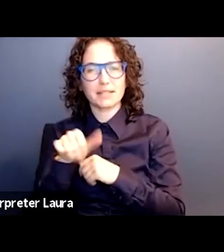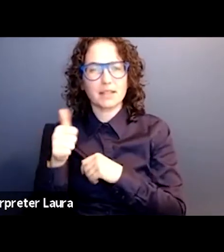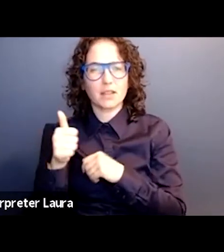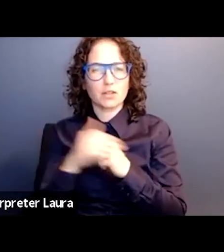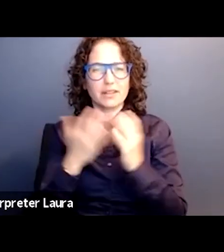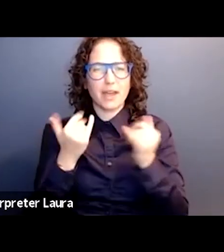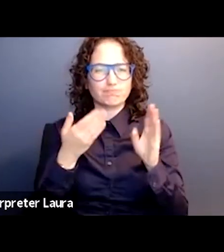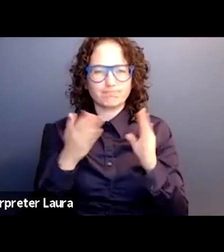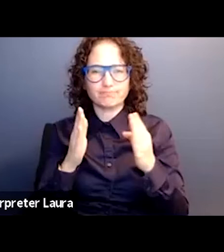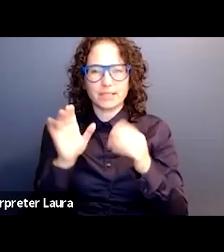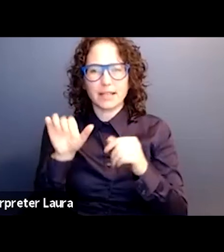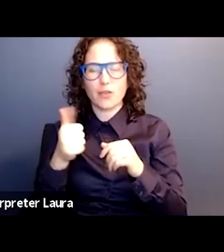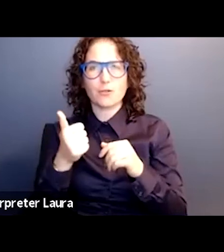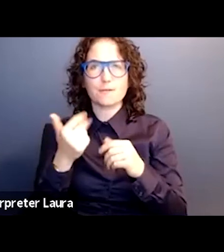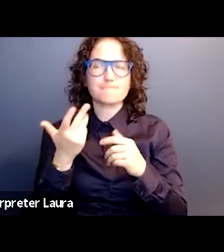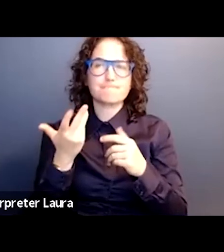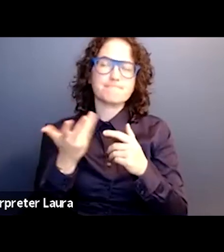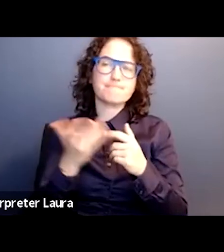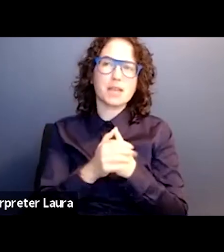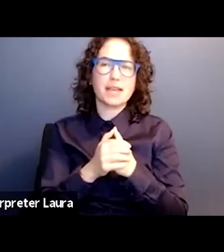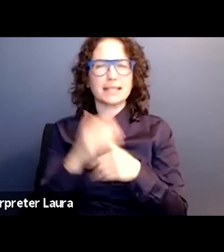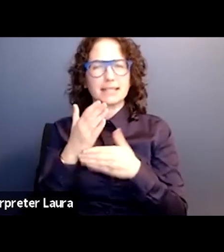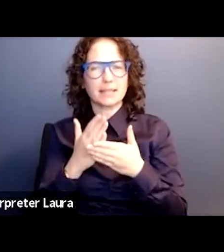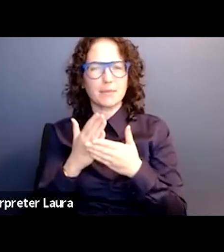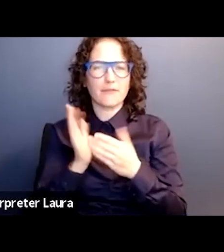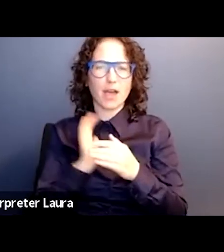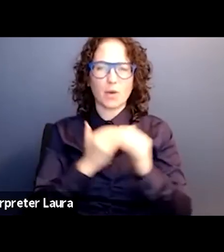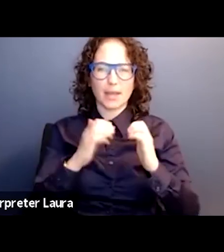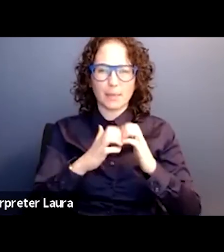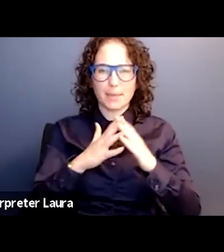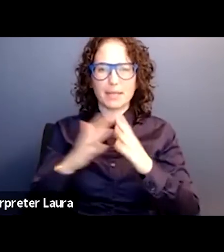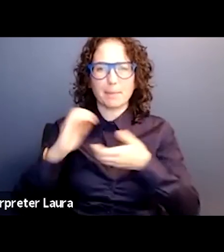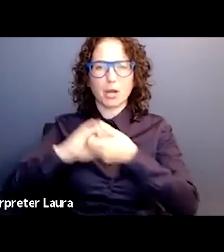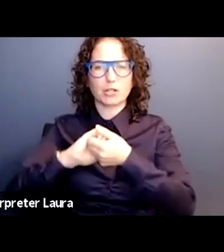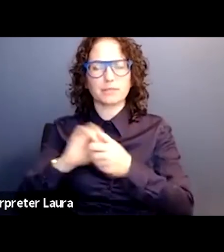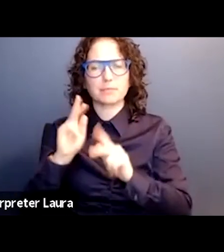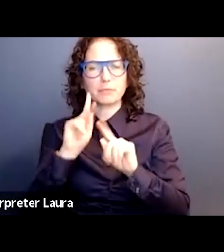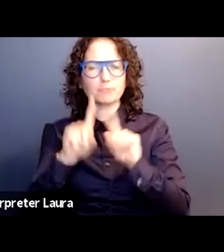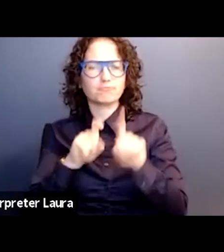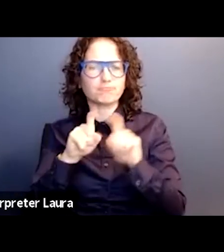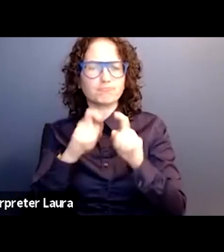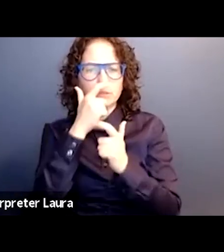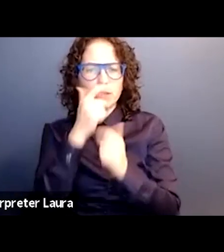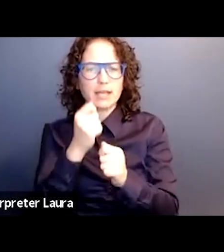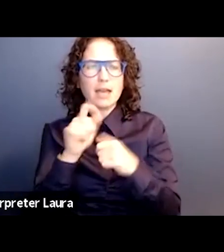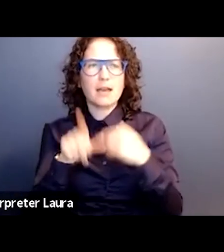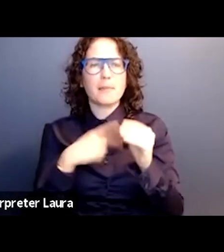bit to kind of, some of our implementing partners have been asking some interesting questions